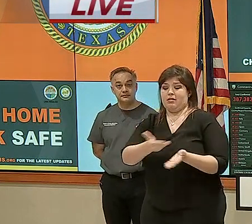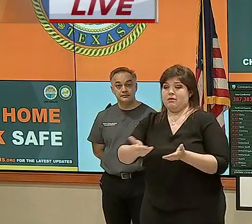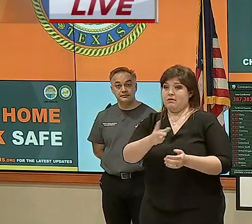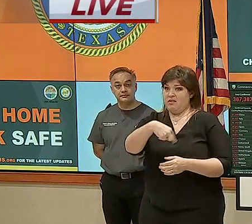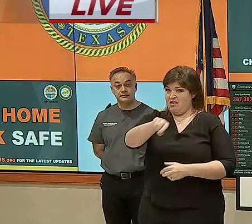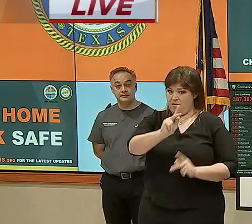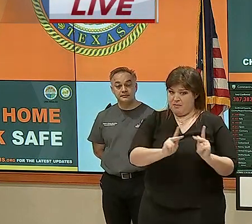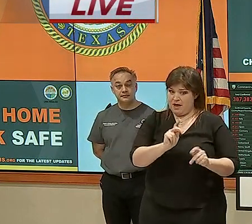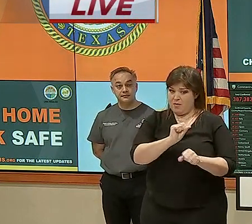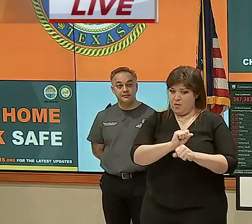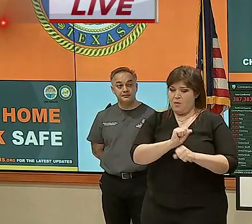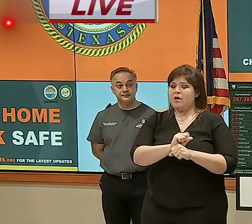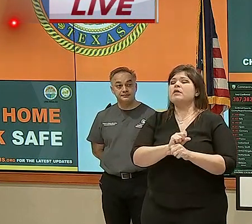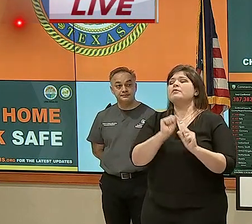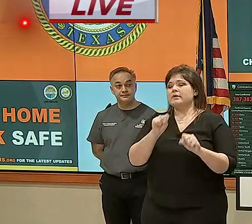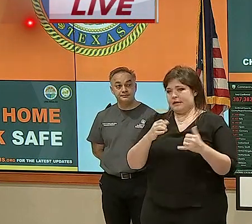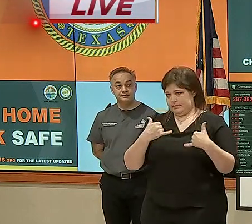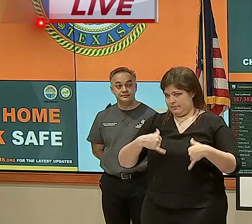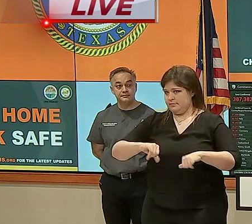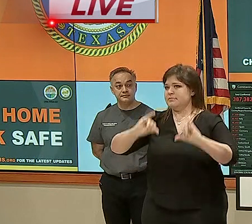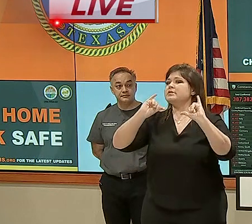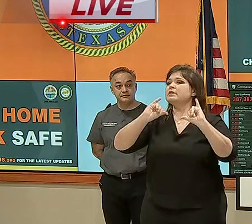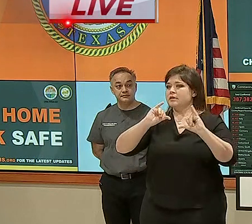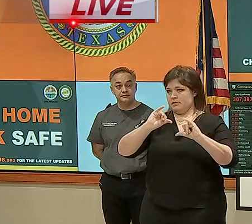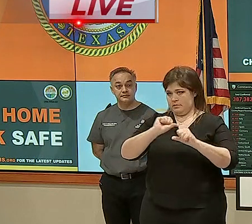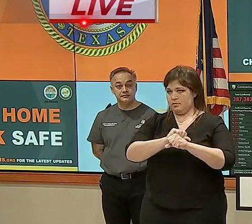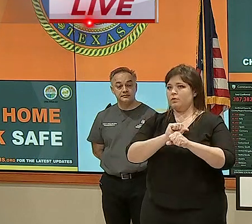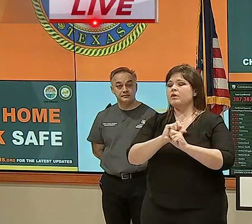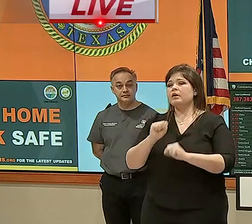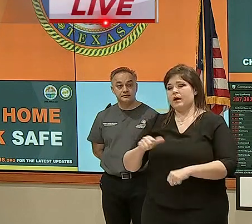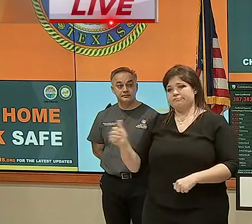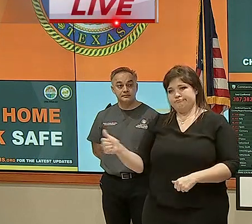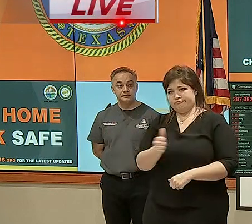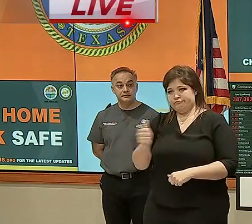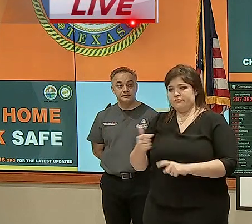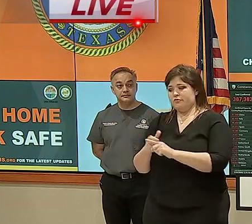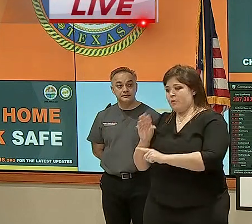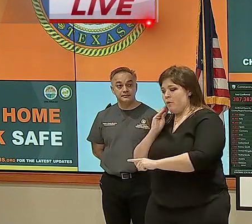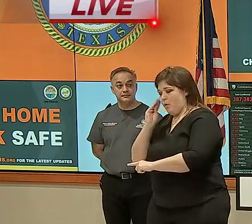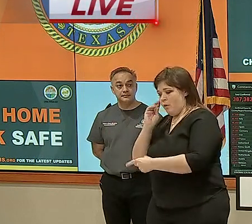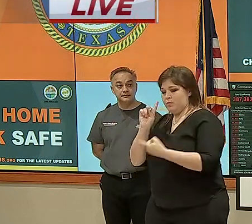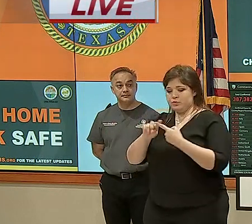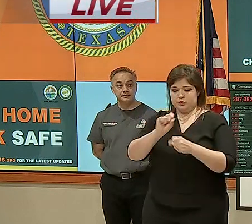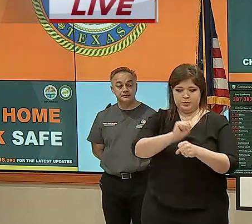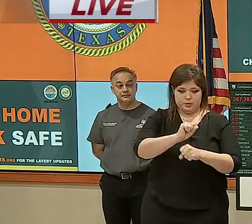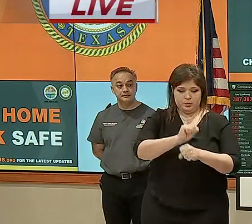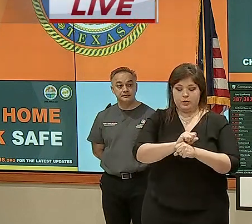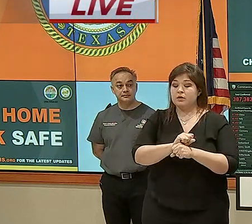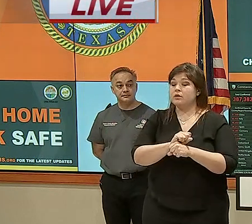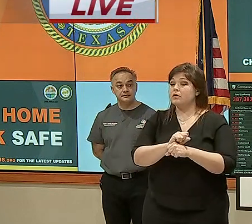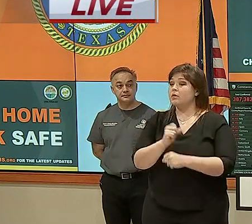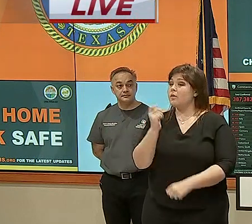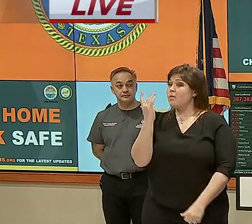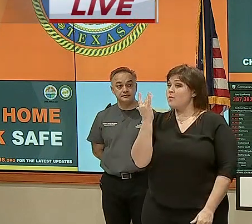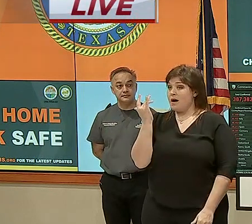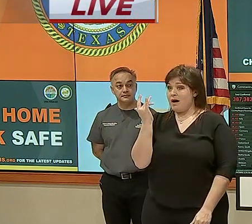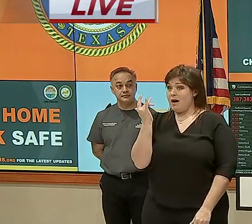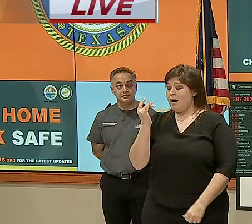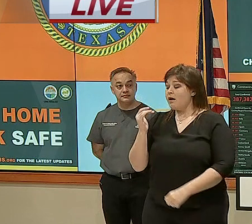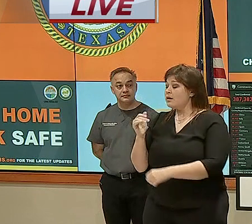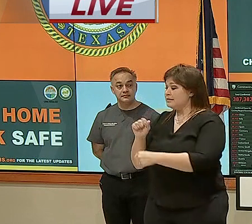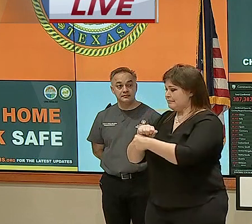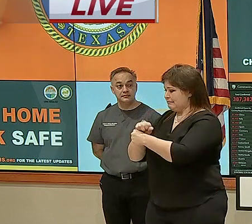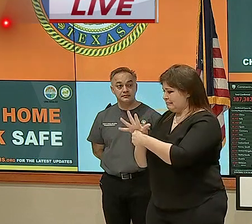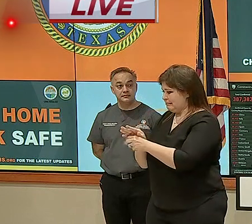others will be allowed to continue moving back and forth through the community because we must balance our healthcare concerns